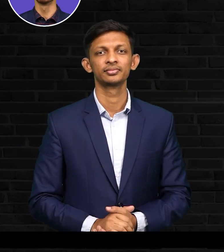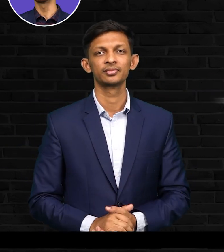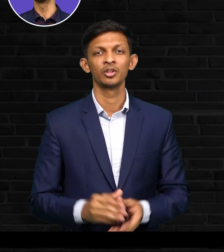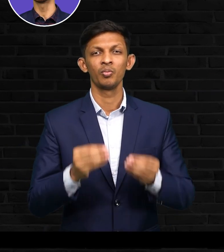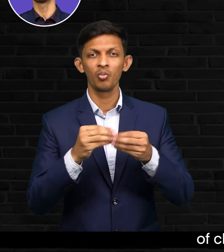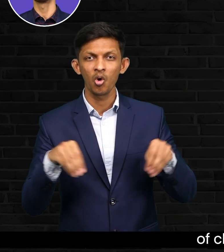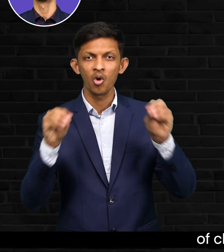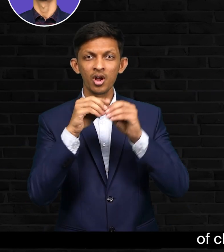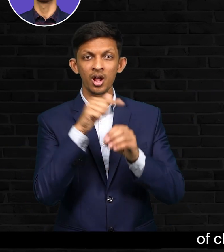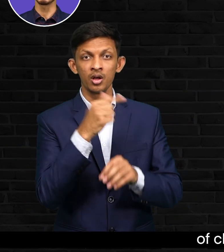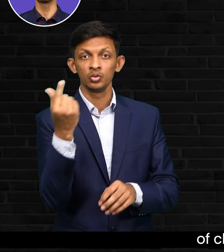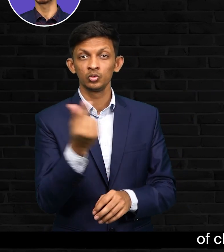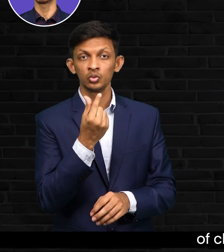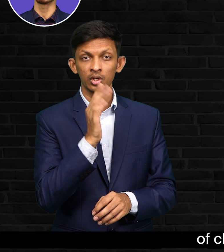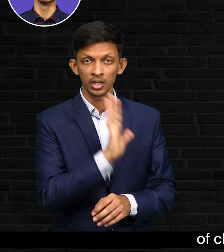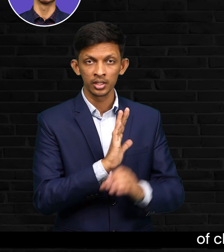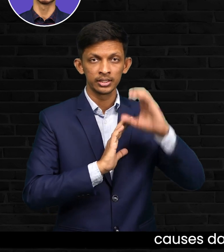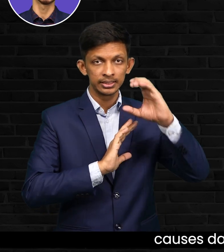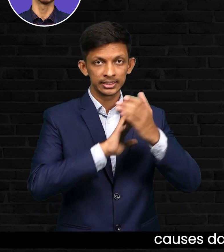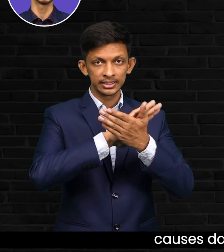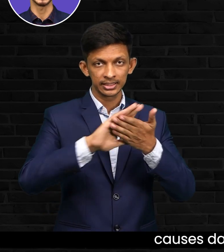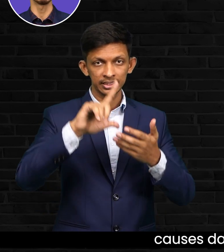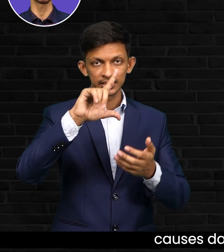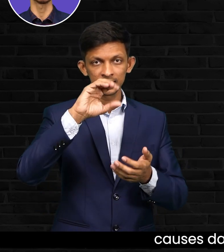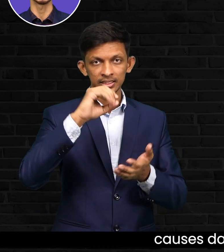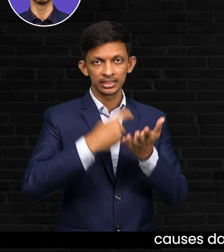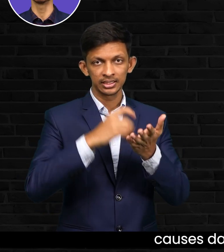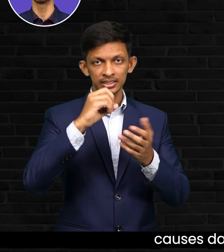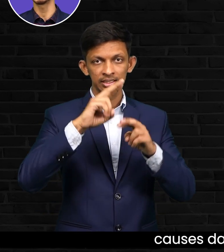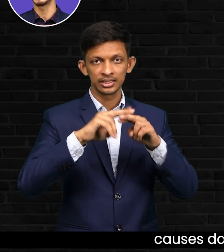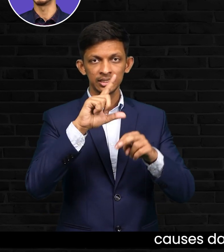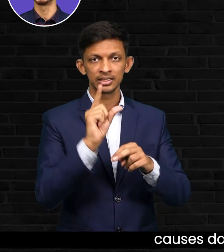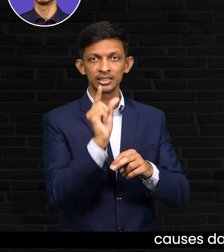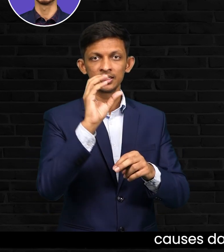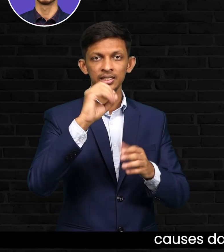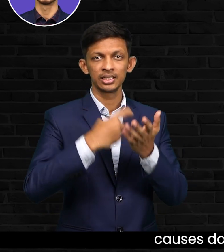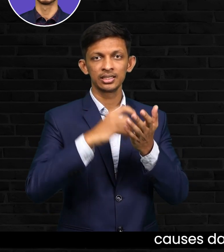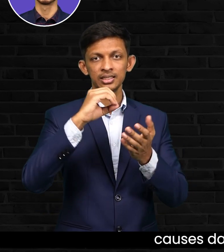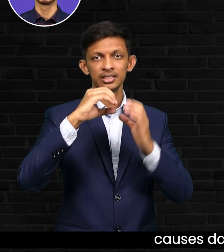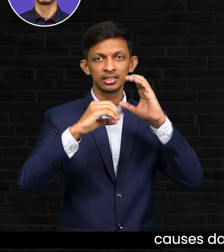More usage of chlorofluorocarbons causes damage to the ozone layer.